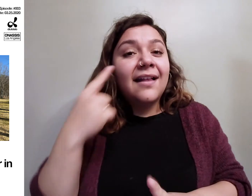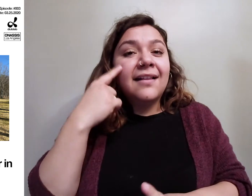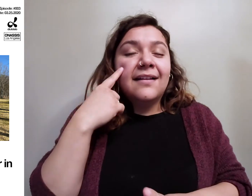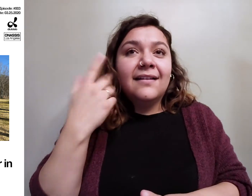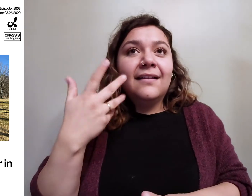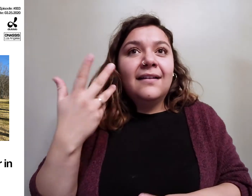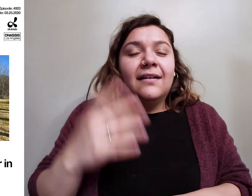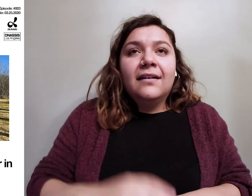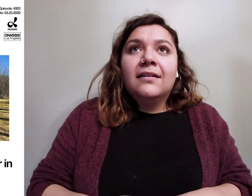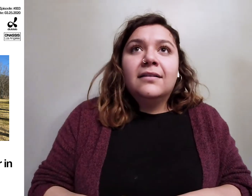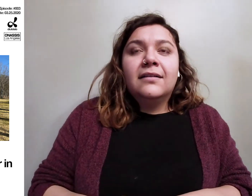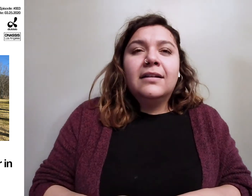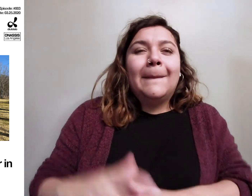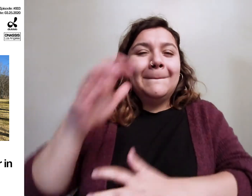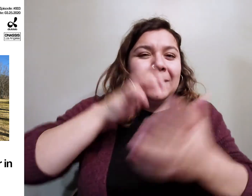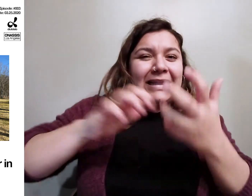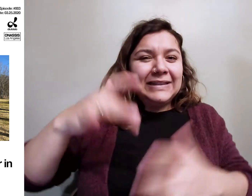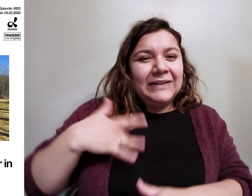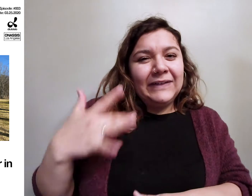Well, I hope so.